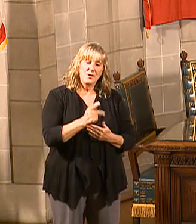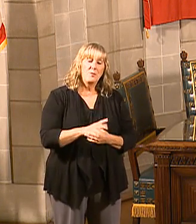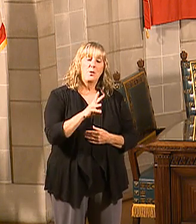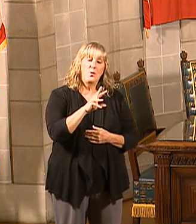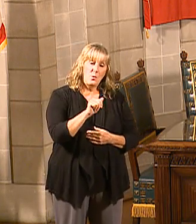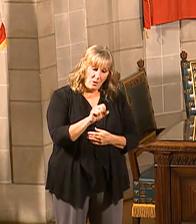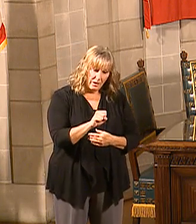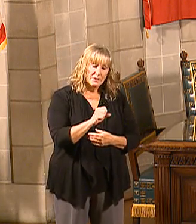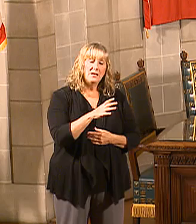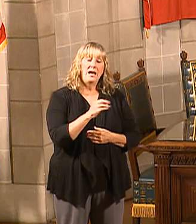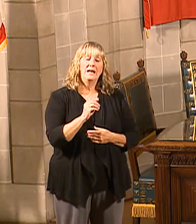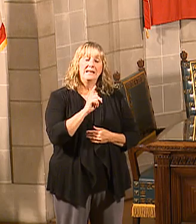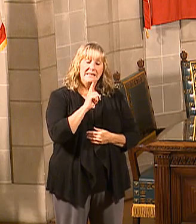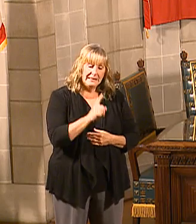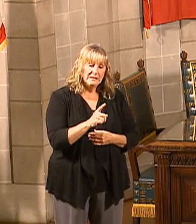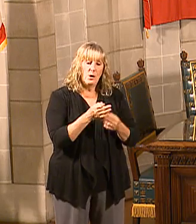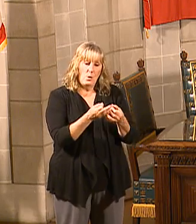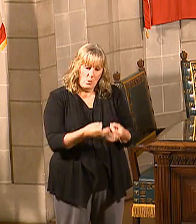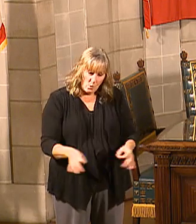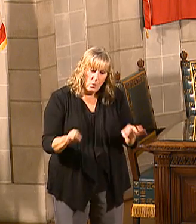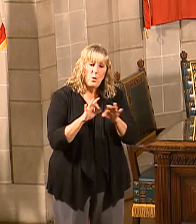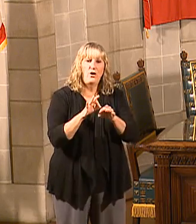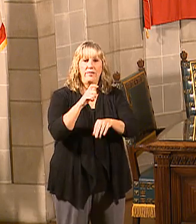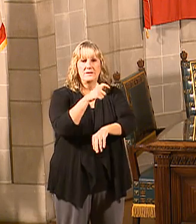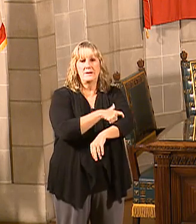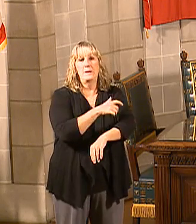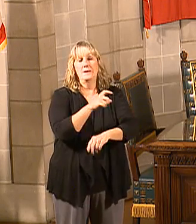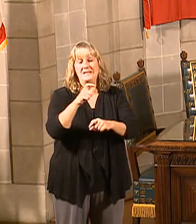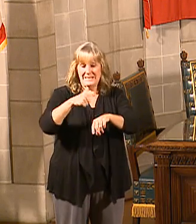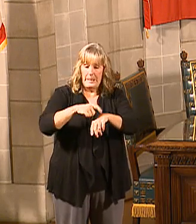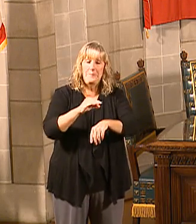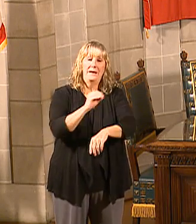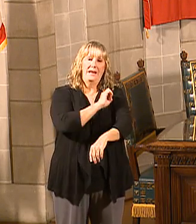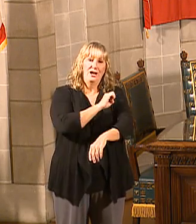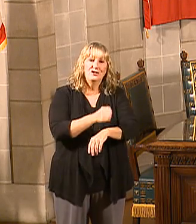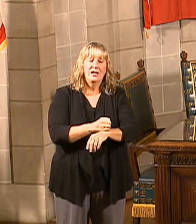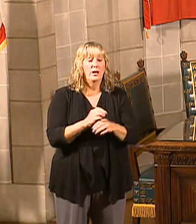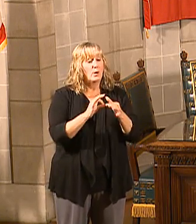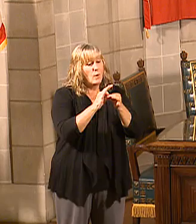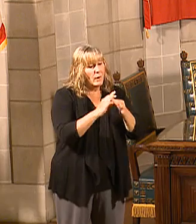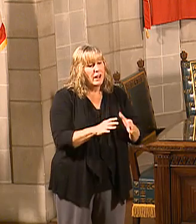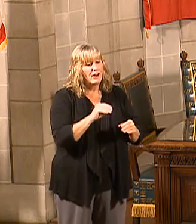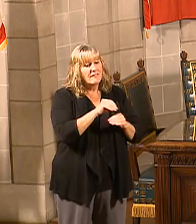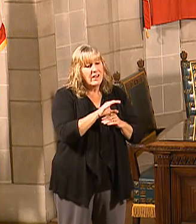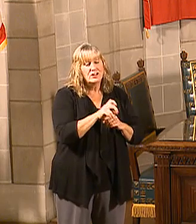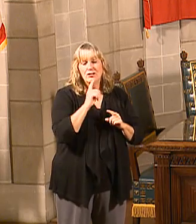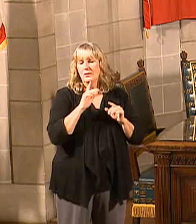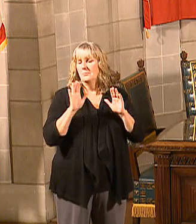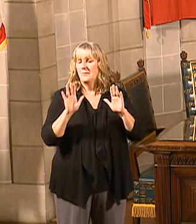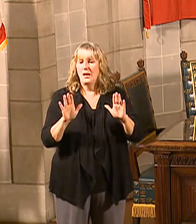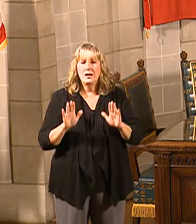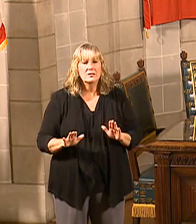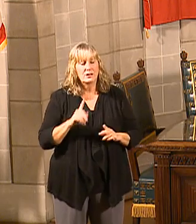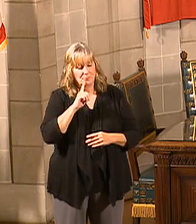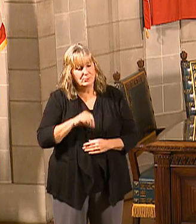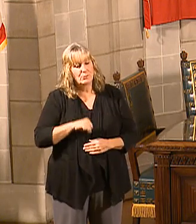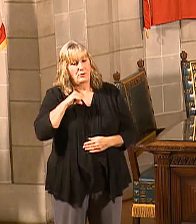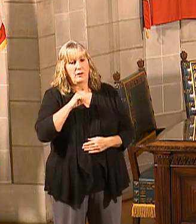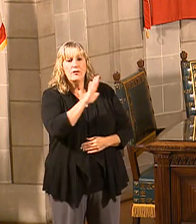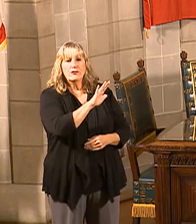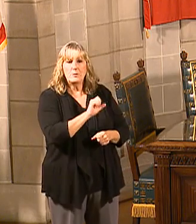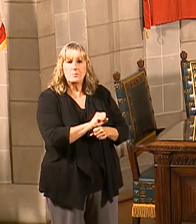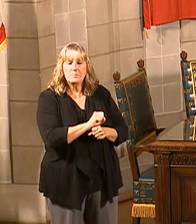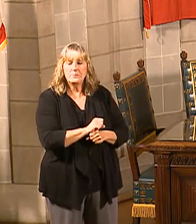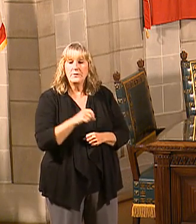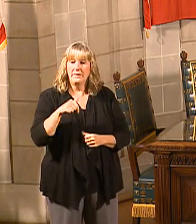and is well worth the time and energy. The coordinators and advisors in the program are amazing and take great pride in their jobs.